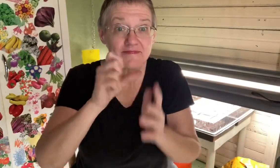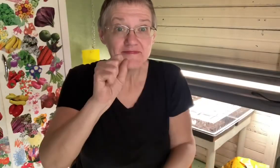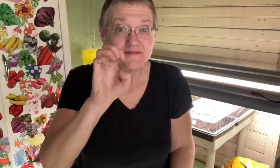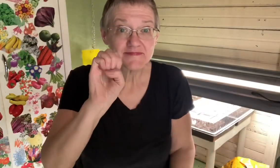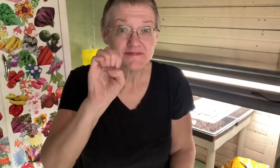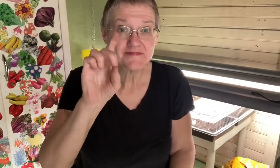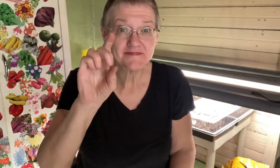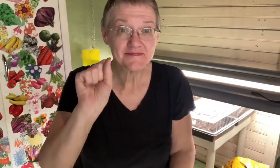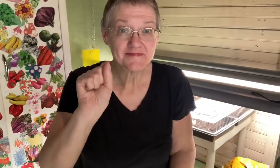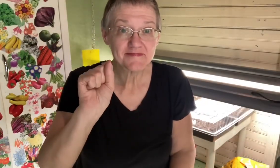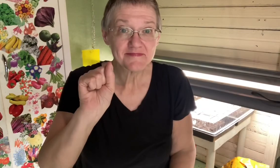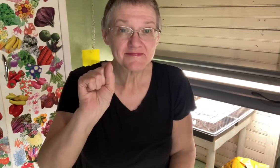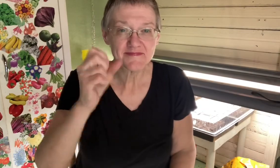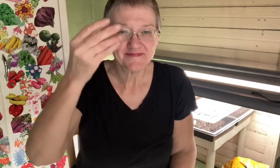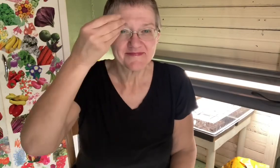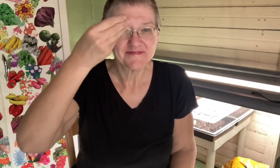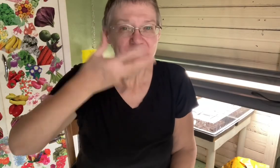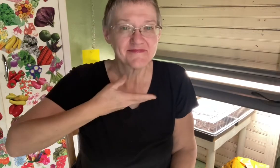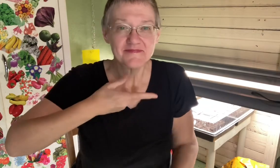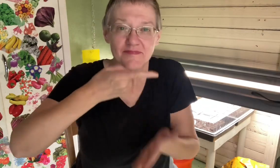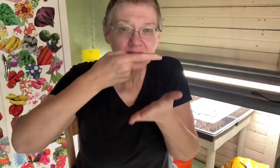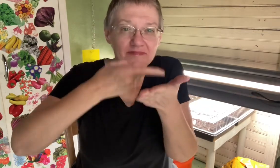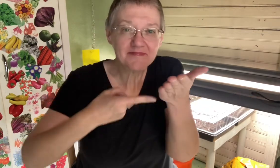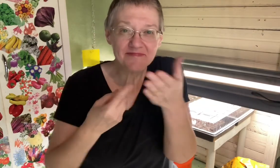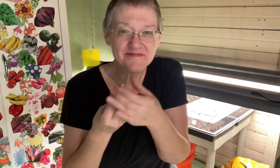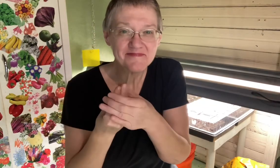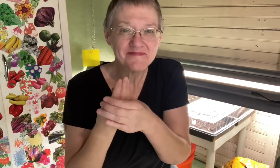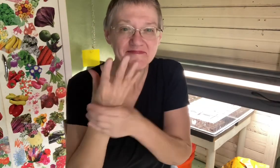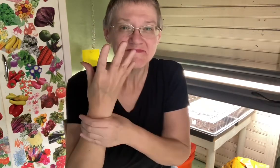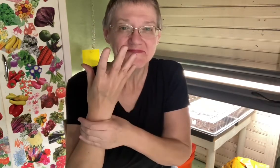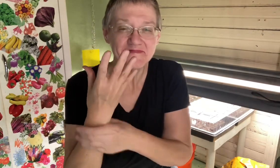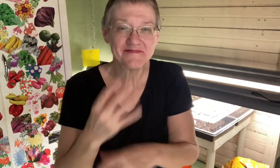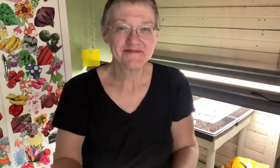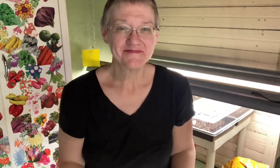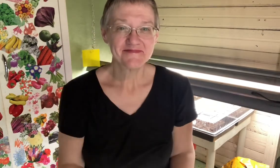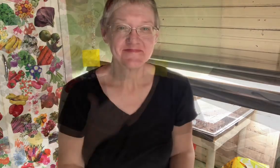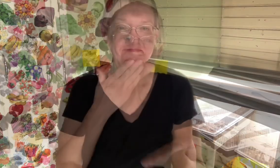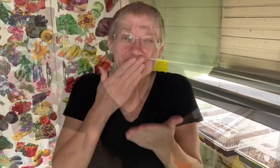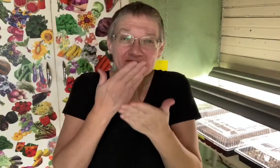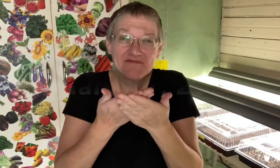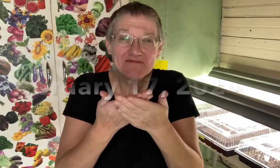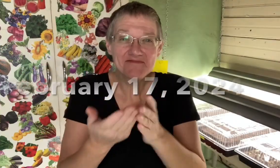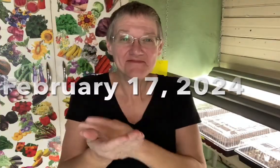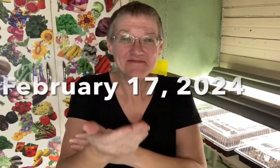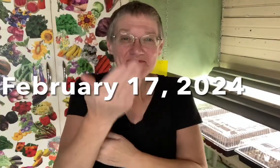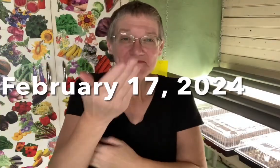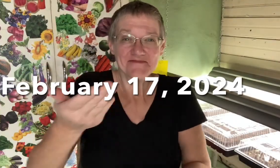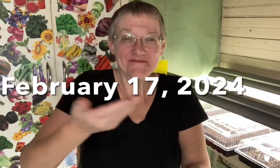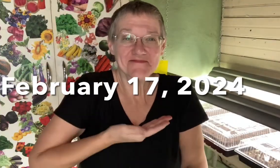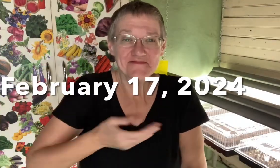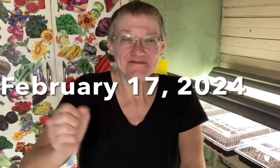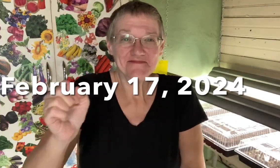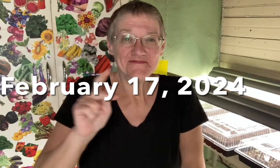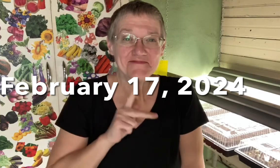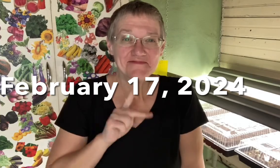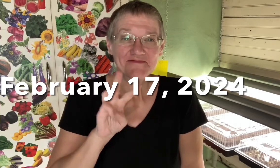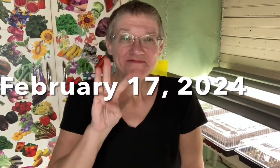Have you already started some seeds? Let me know what's growing. Good morning and welcome back